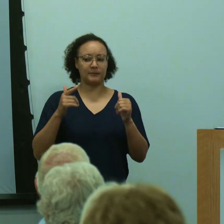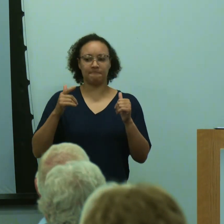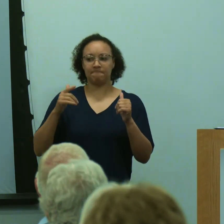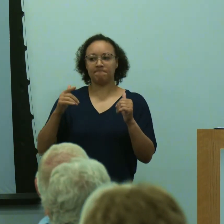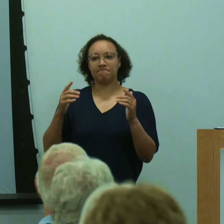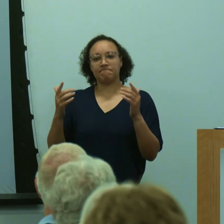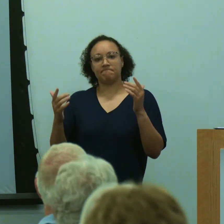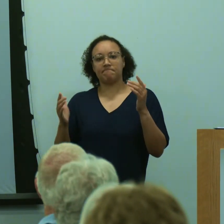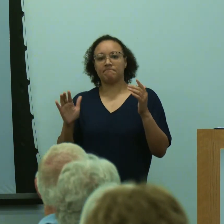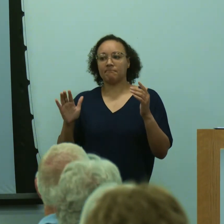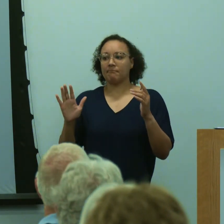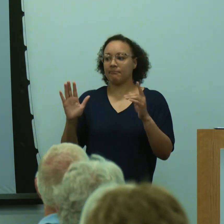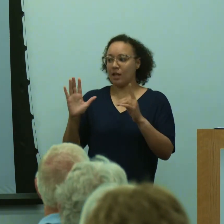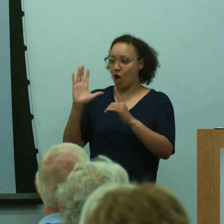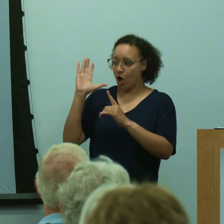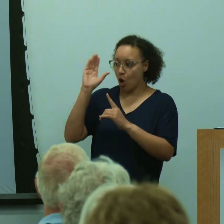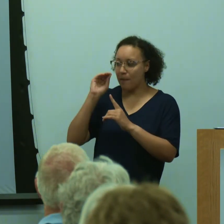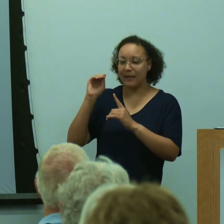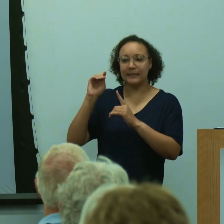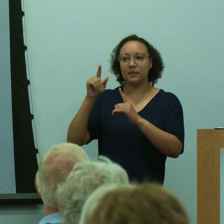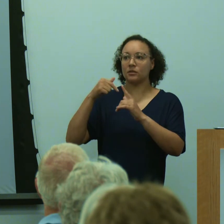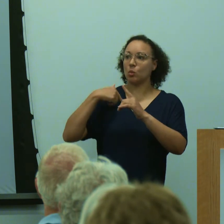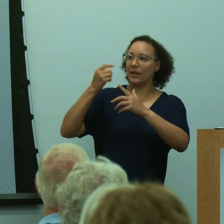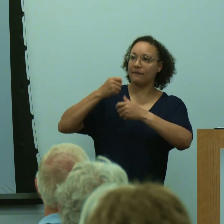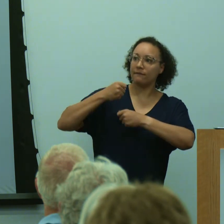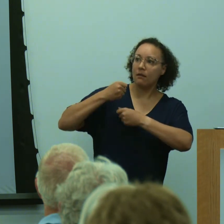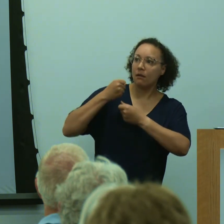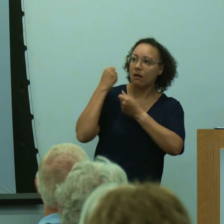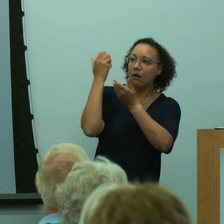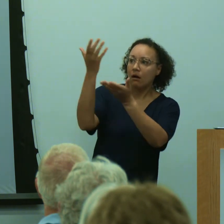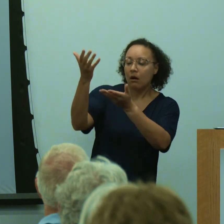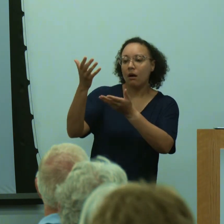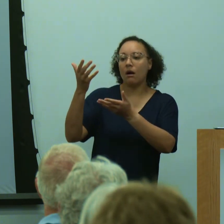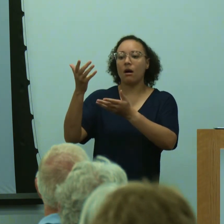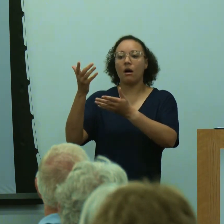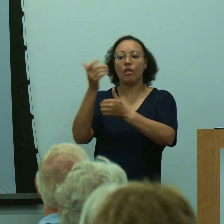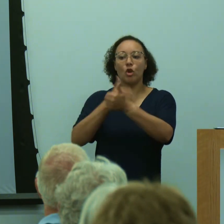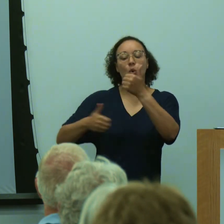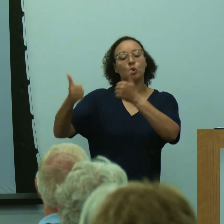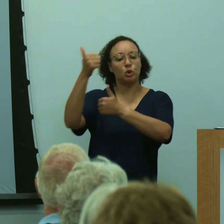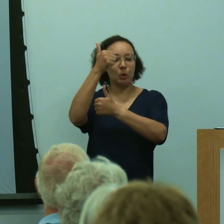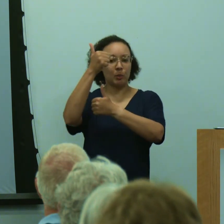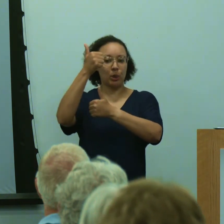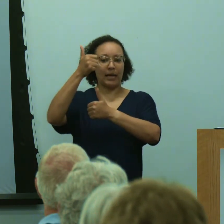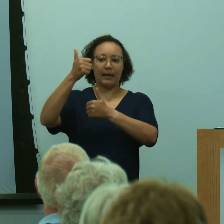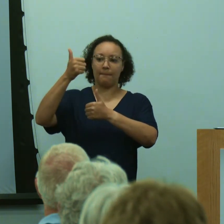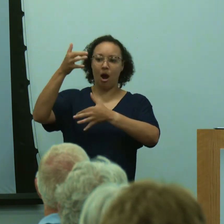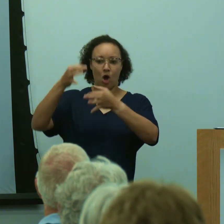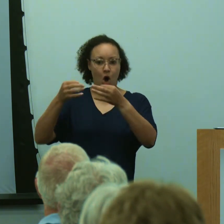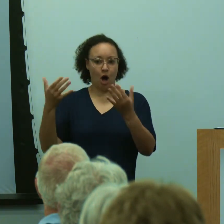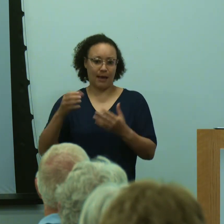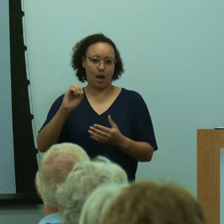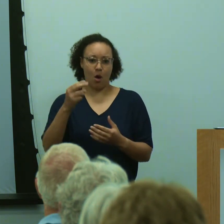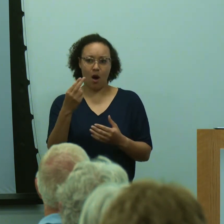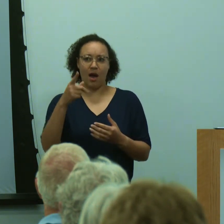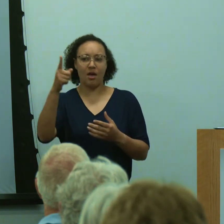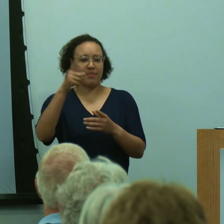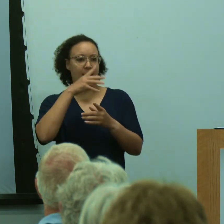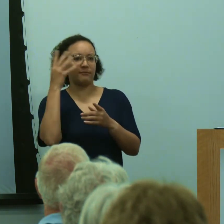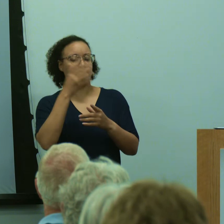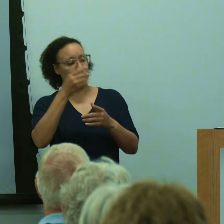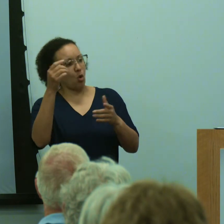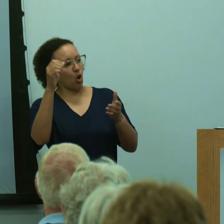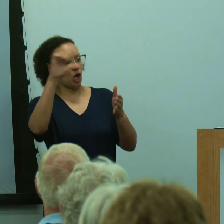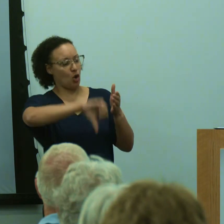many times this goes up to the Ohio Supreme Court and gets overturned, that should not be left upon us,